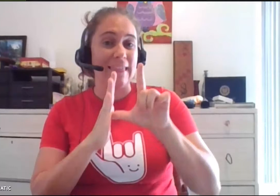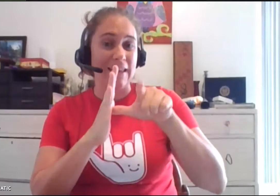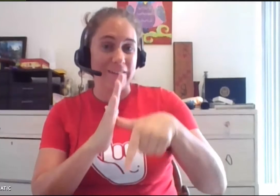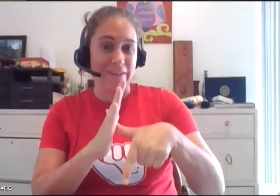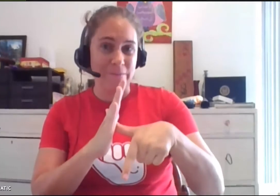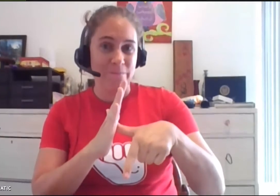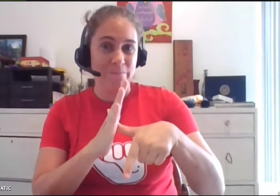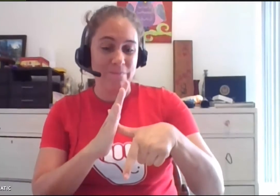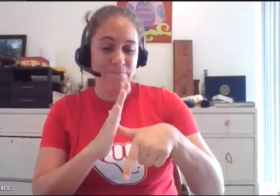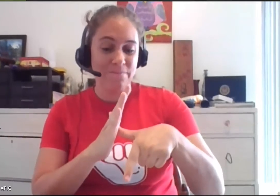later.